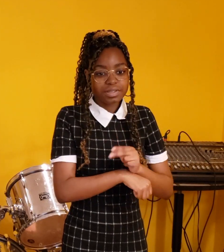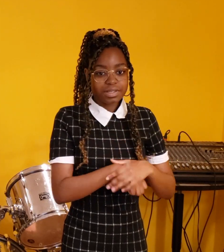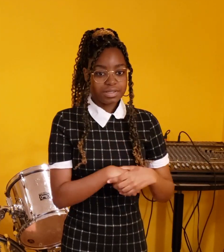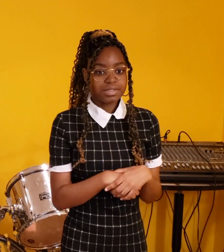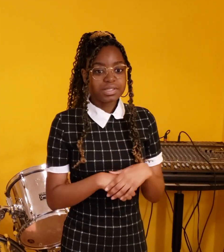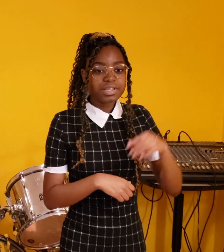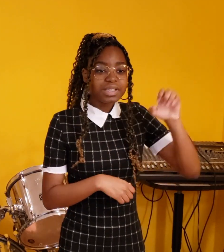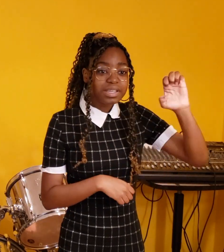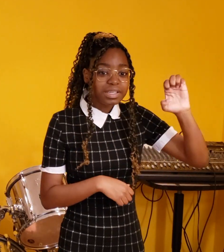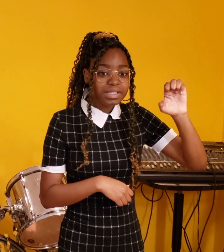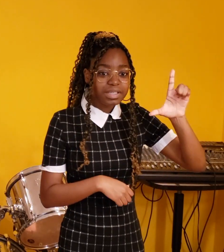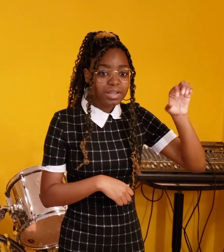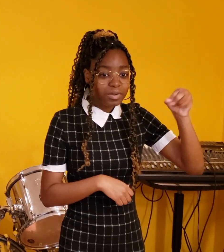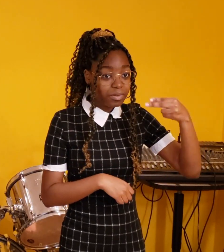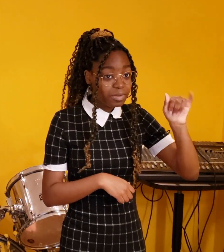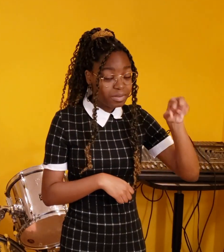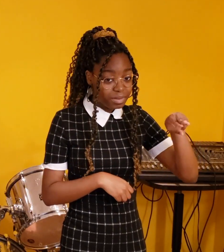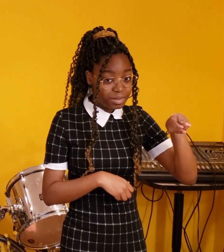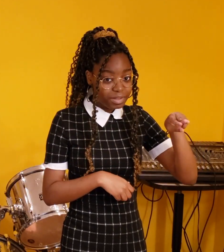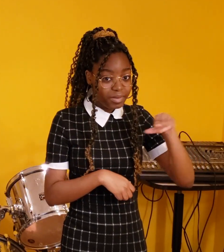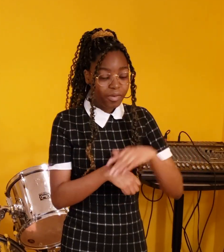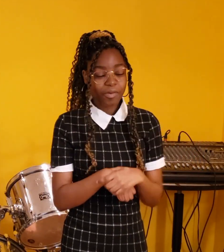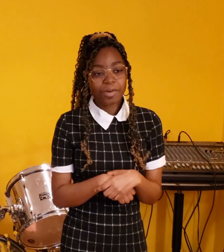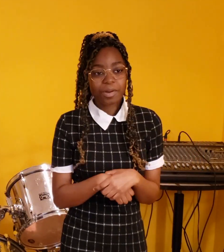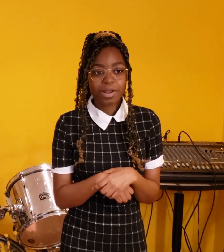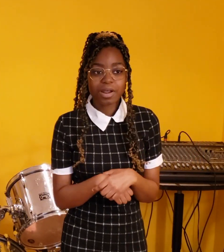Right? Elohim, you know,